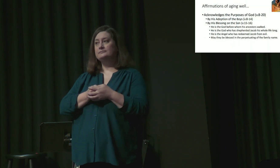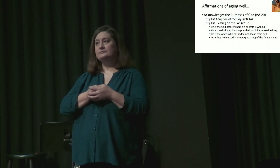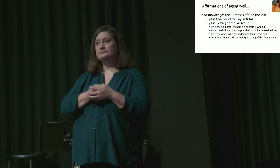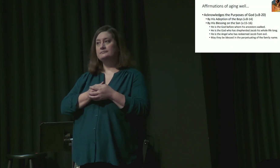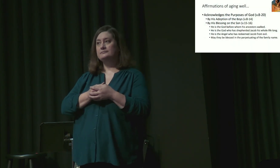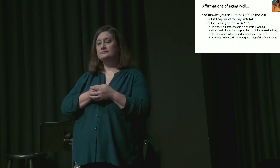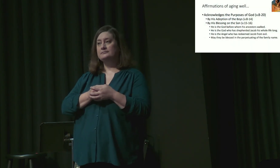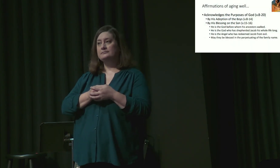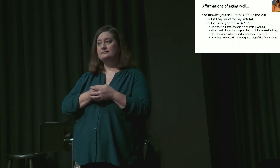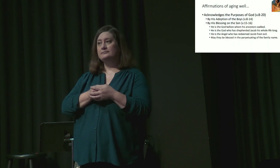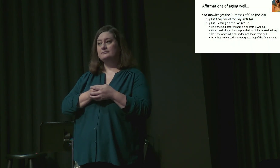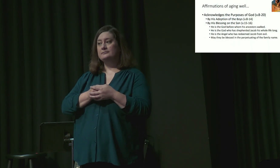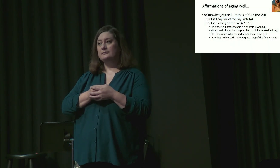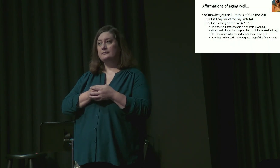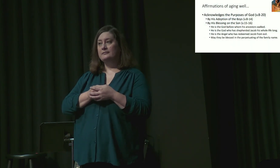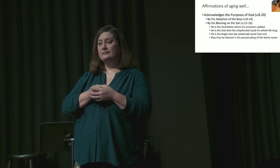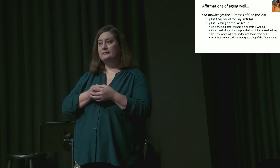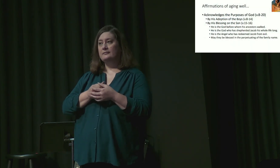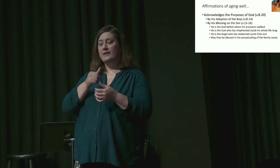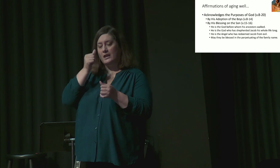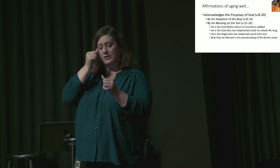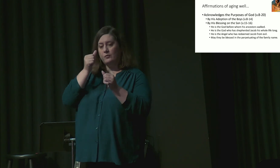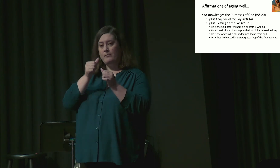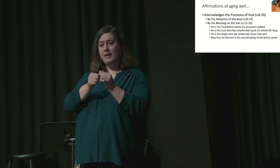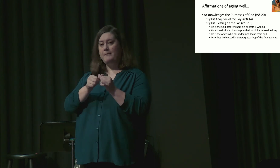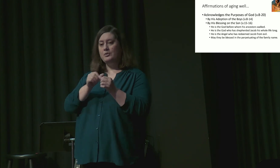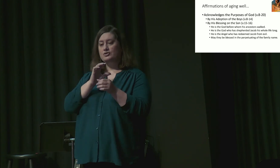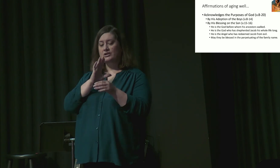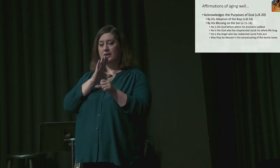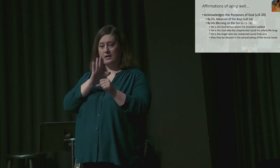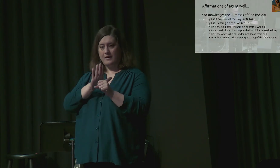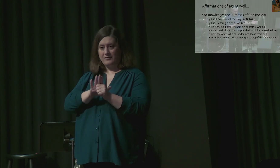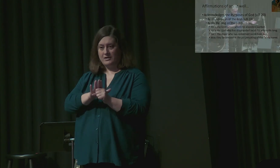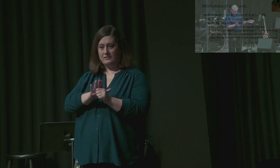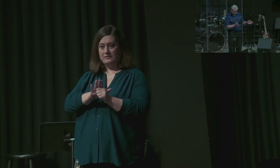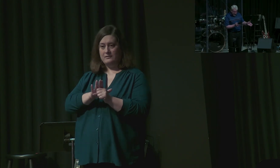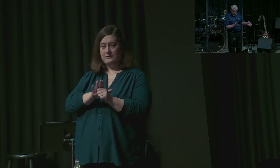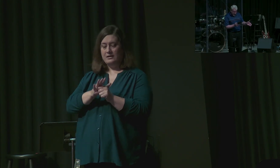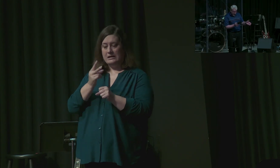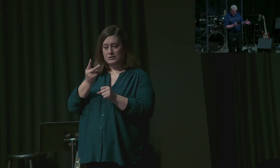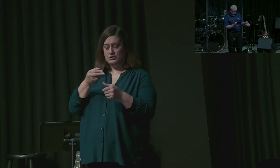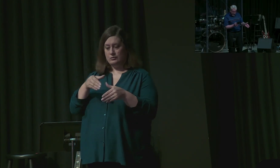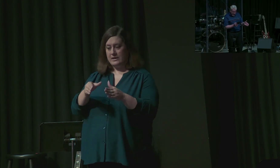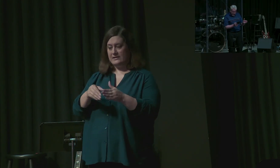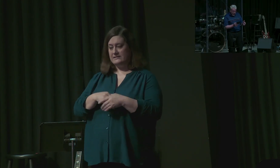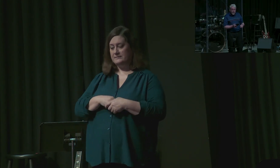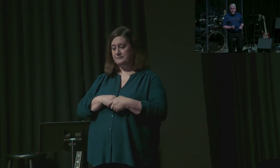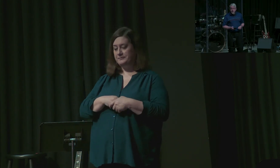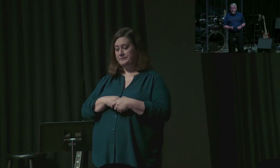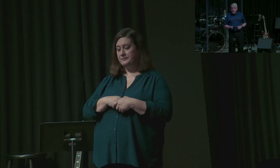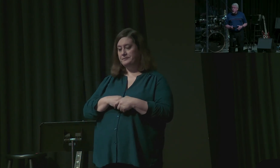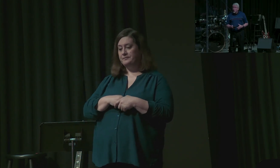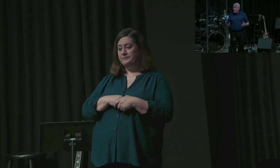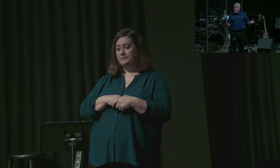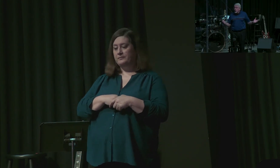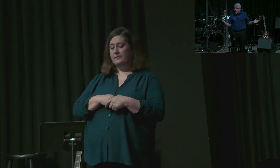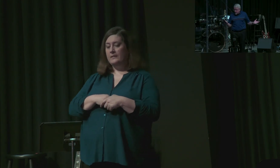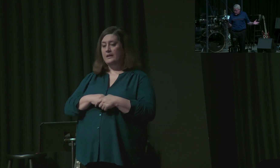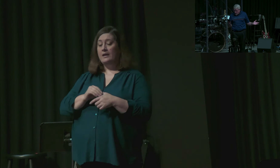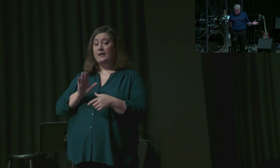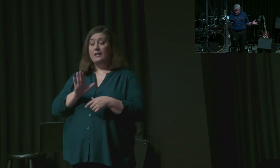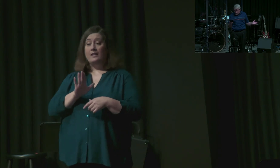name. Through these boys, the purpose of God to magnify himself by extending their fame and reputation